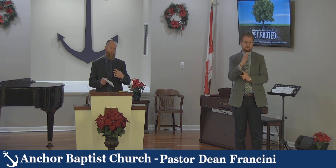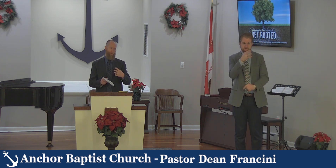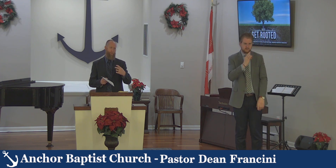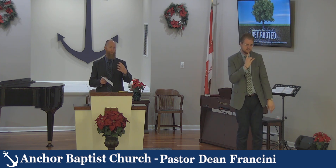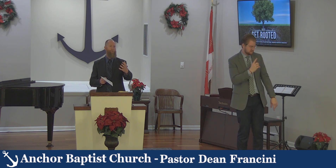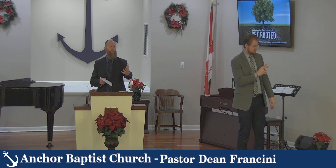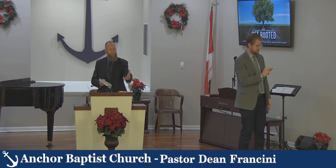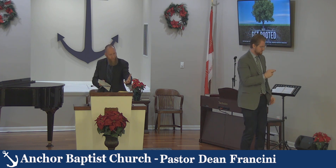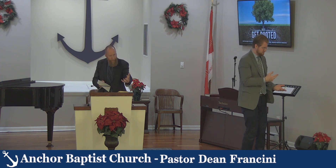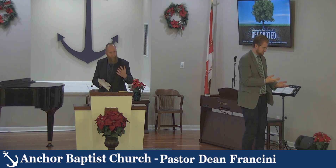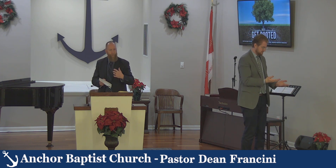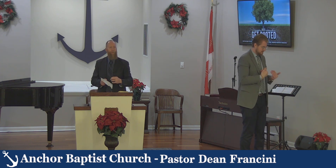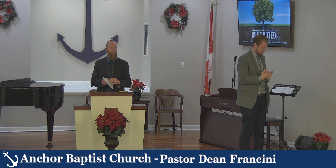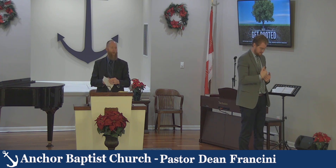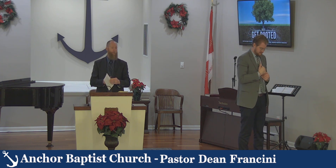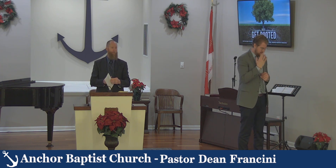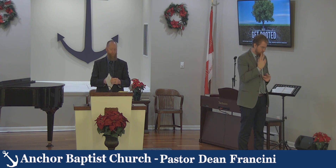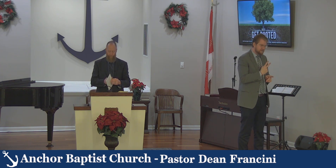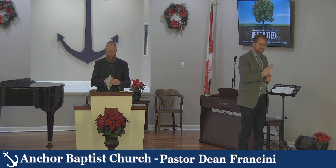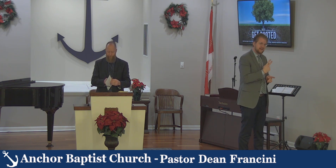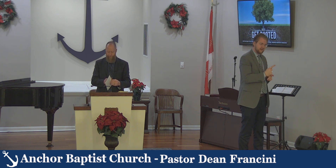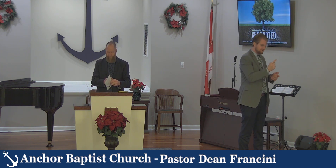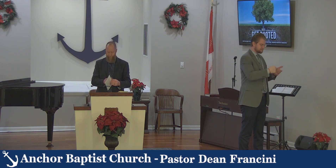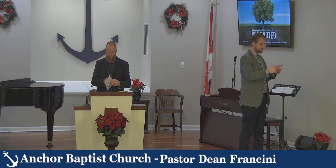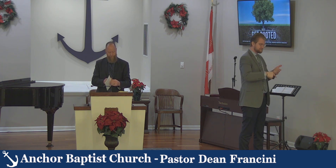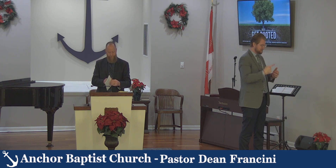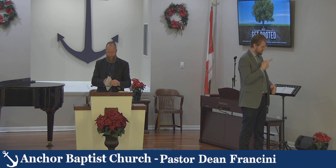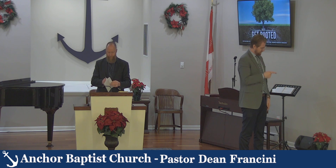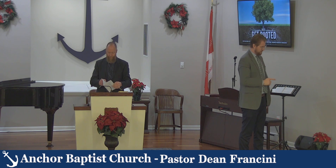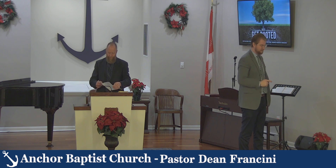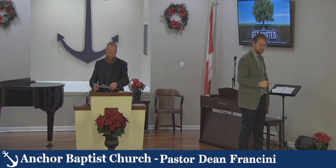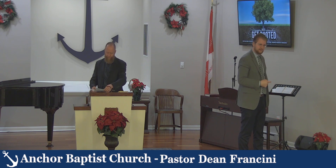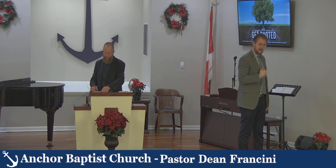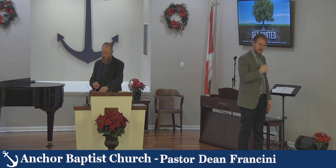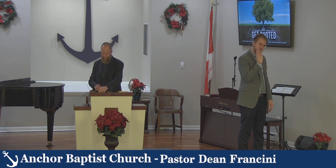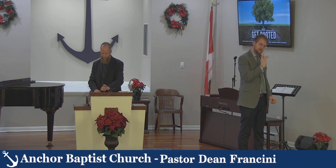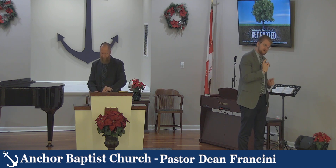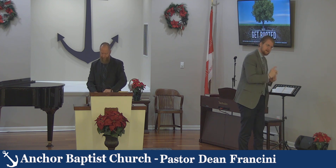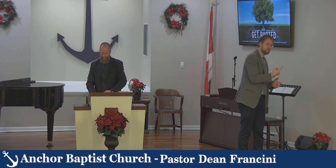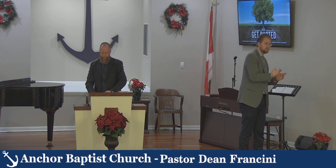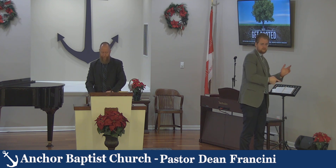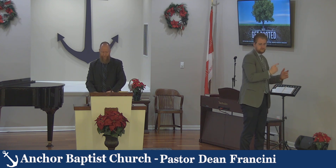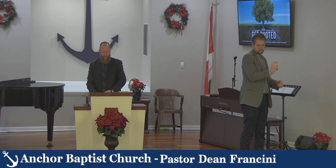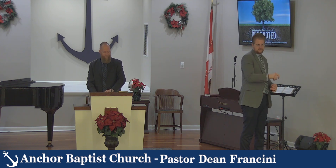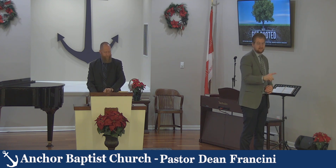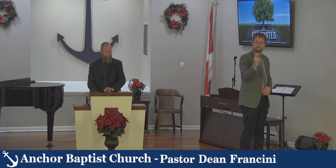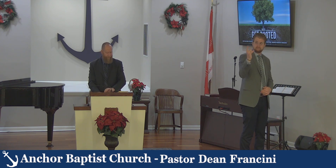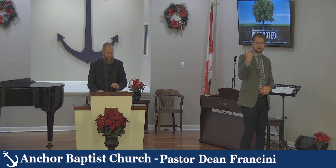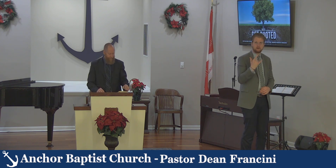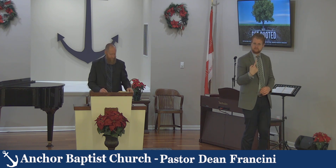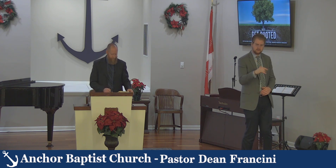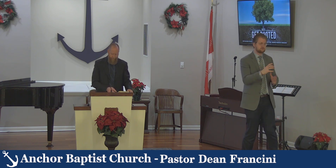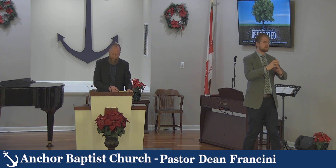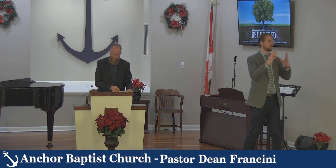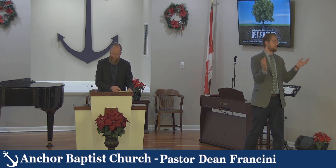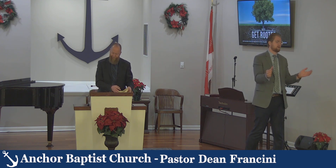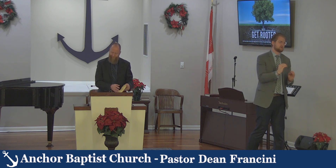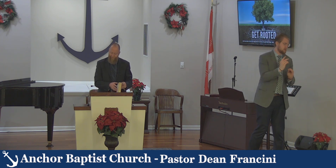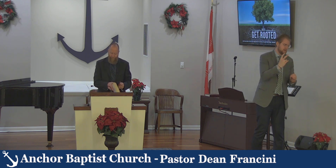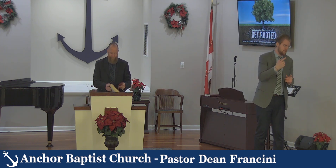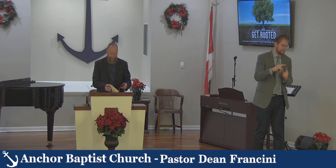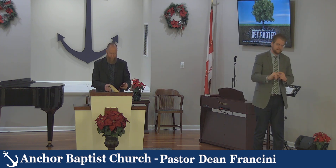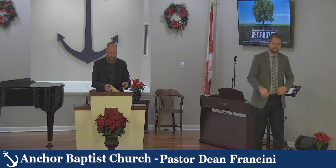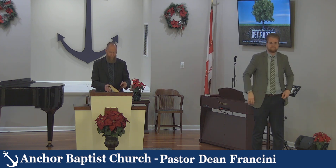take care of the sin. You just come, and I'll give you what you need. What a God that loves us, no doubt about it. I want to talk about this morning